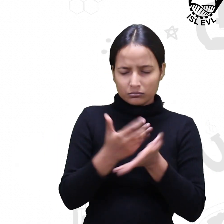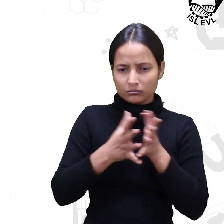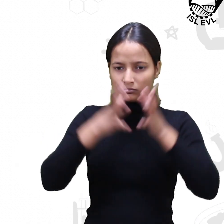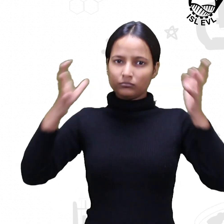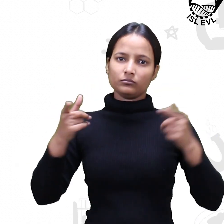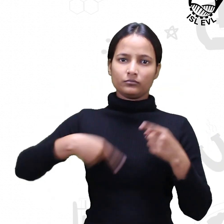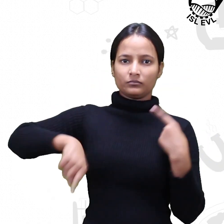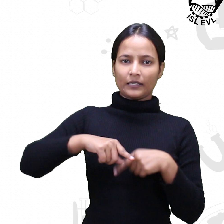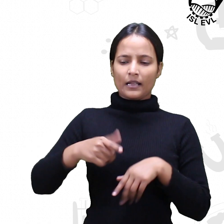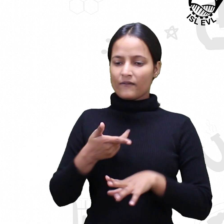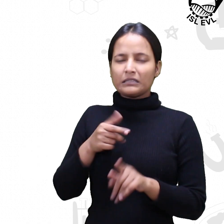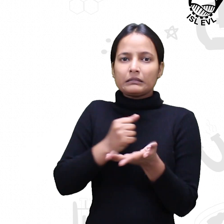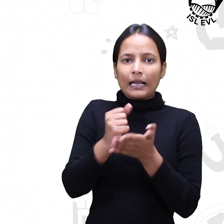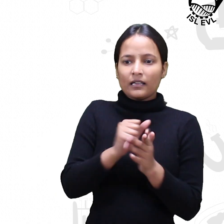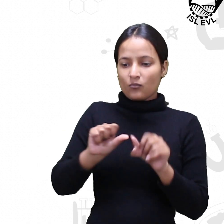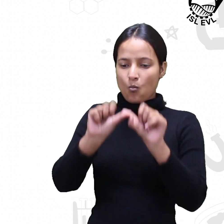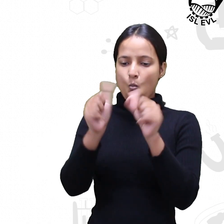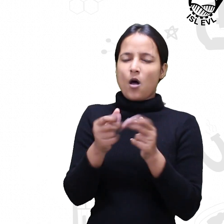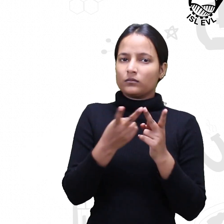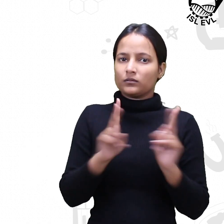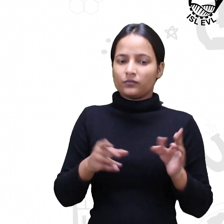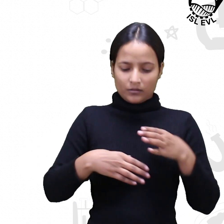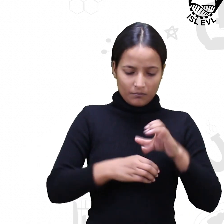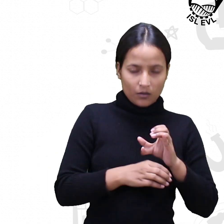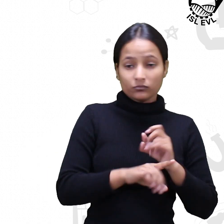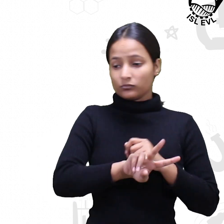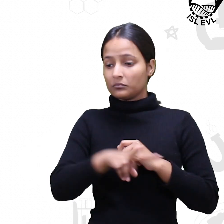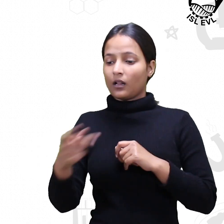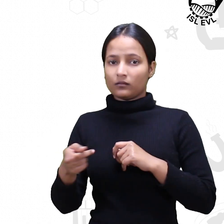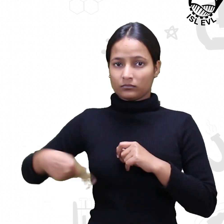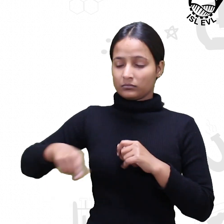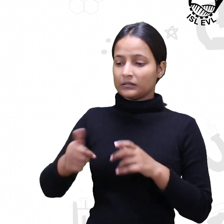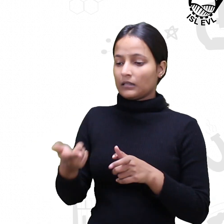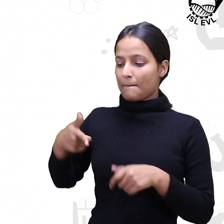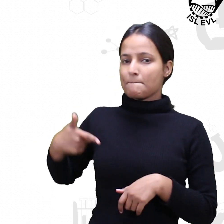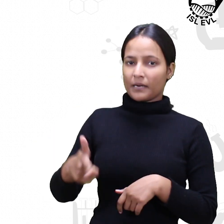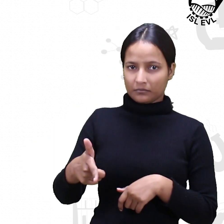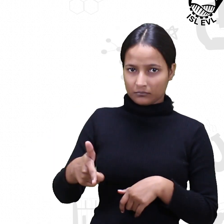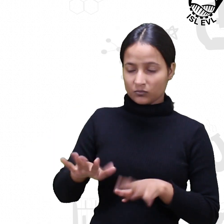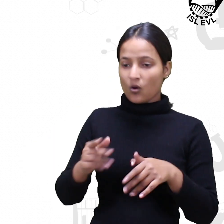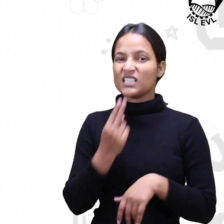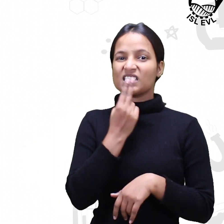have advanced models where we can use animals to study biofilm infections. Common animals used are